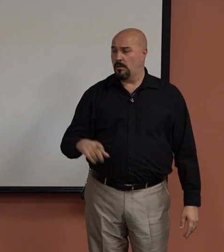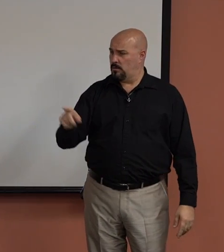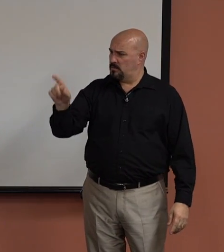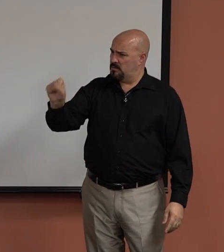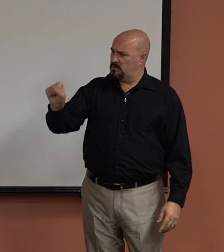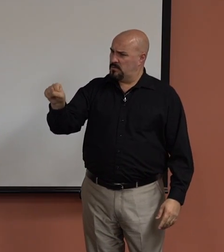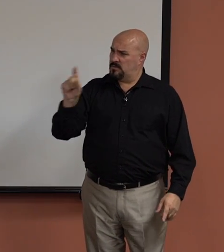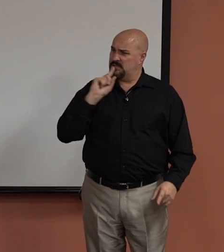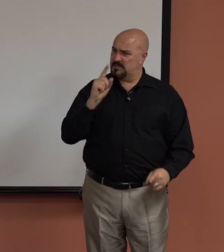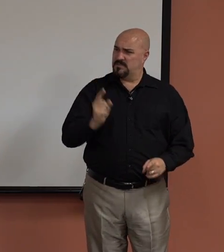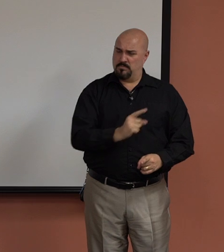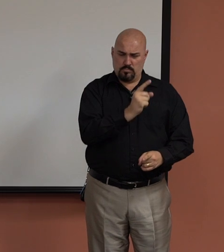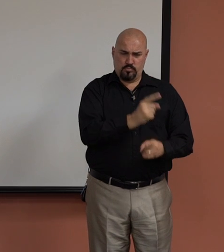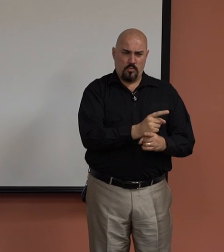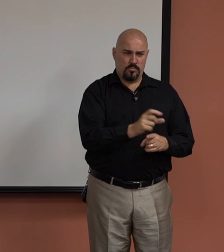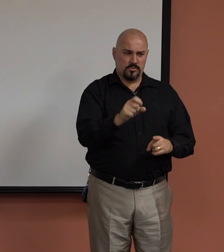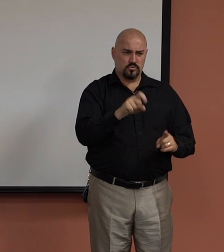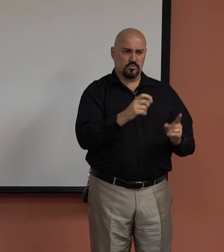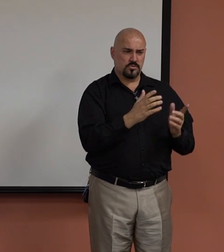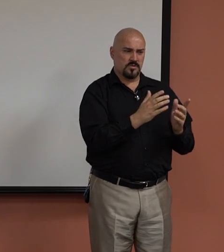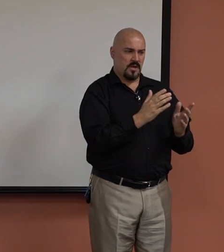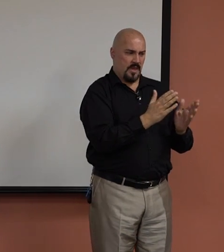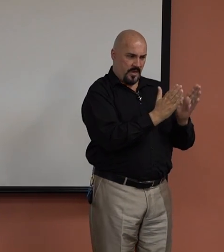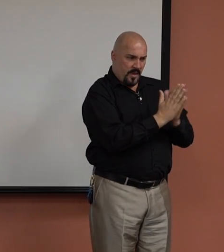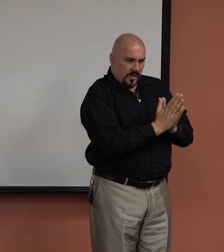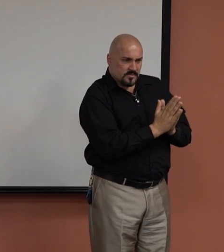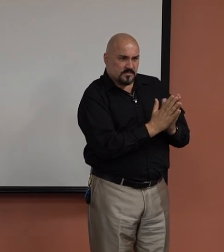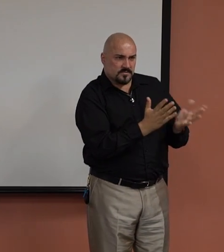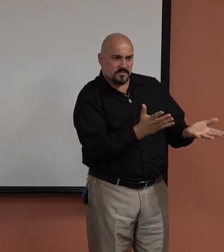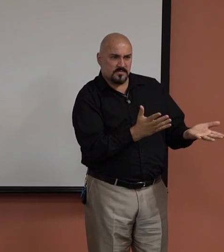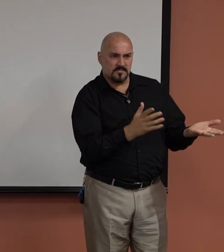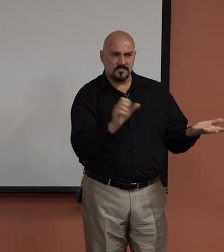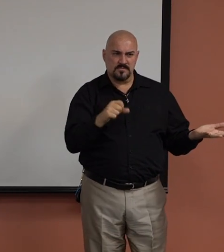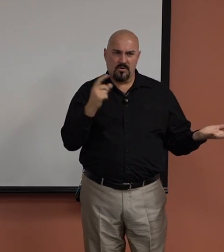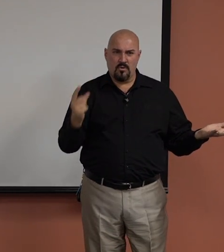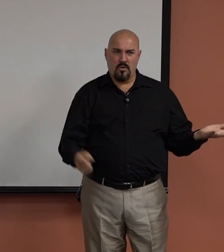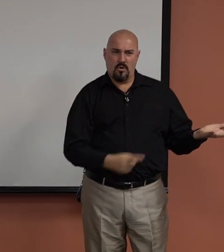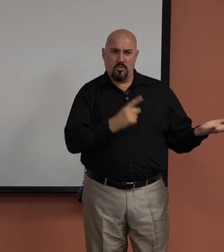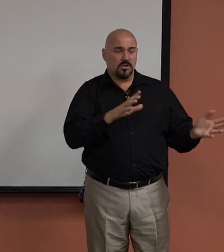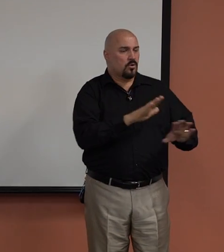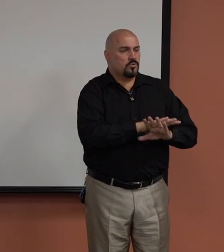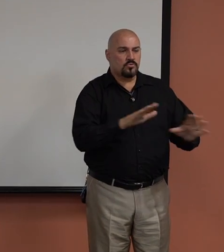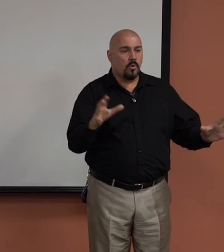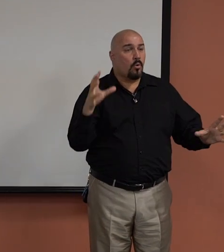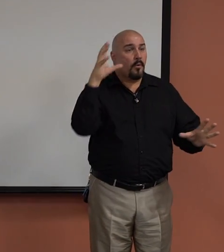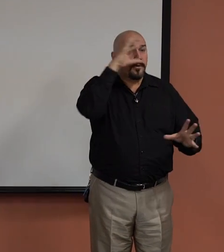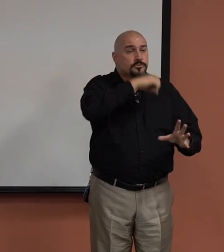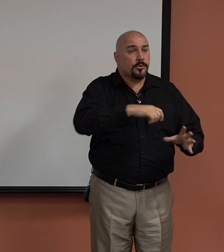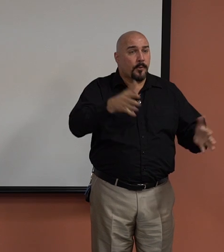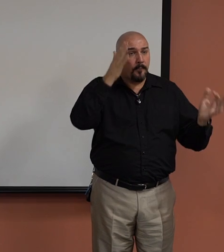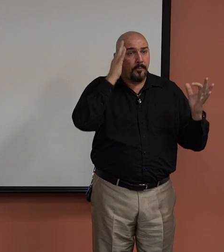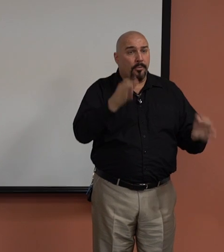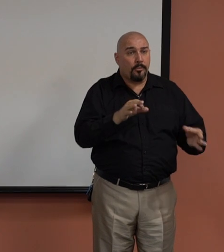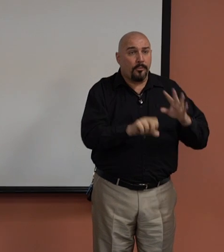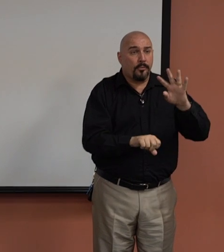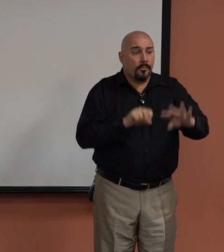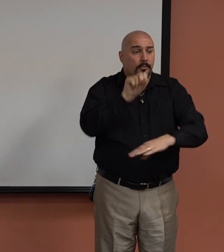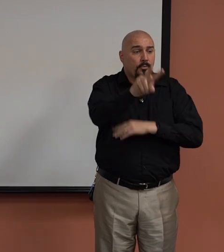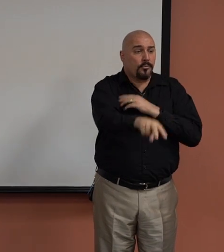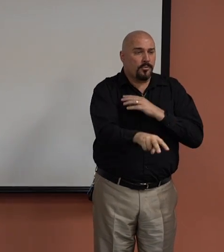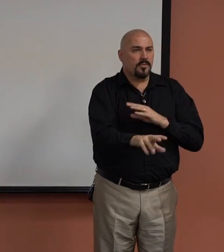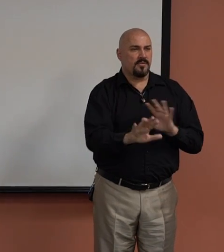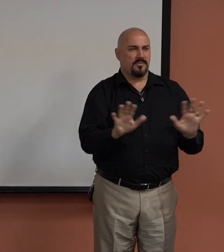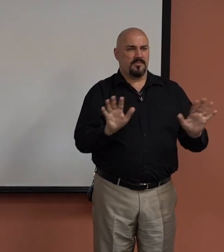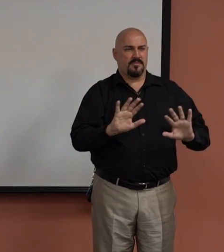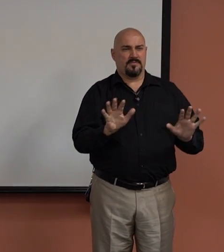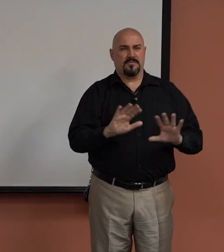ask. Always appropriate to ask, right? Never appropriate to just assume and do. And what you'll